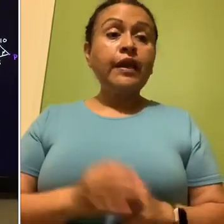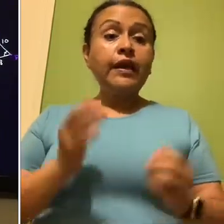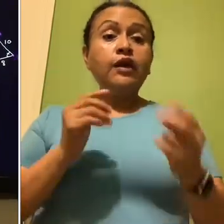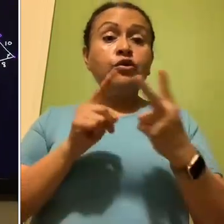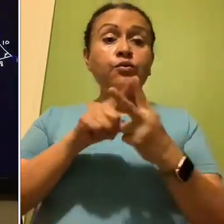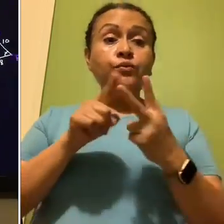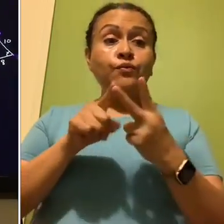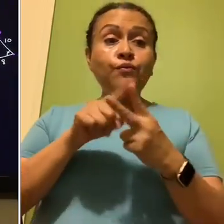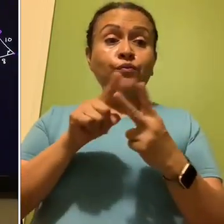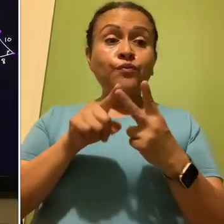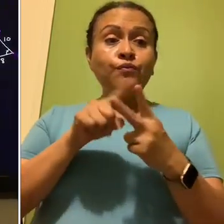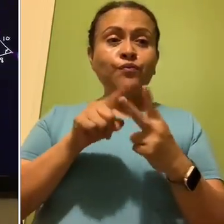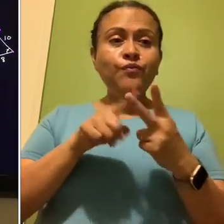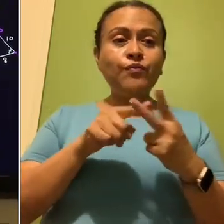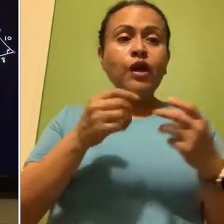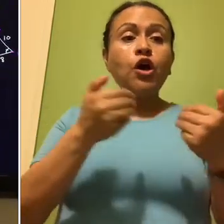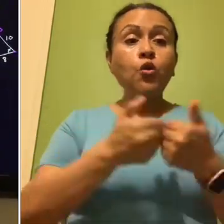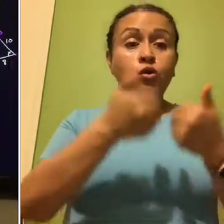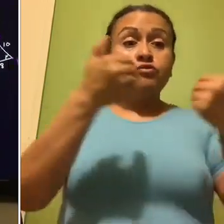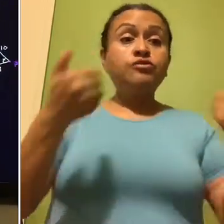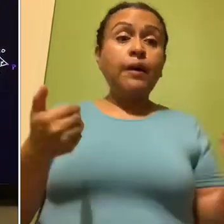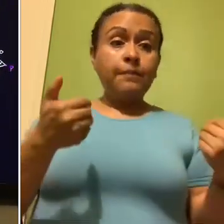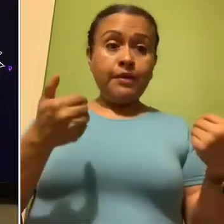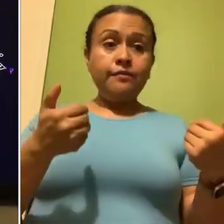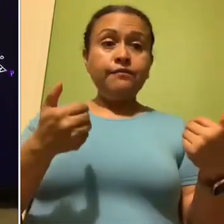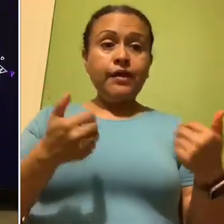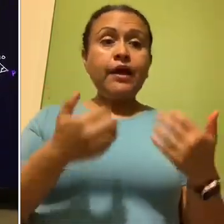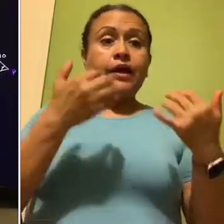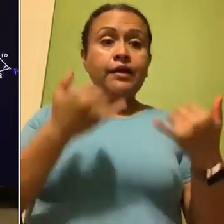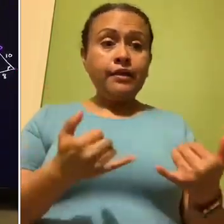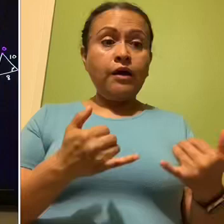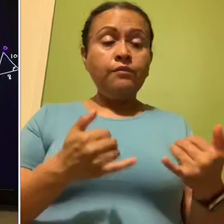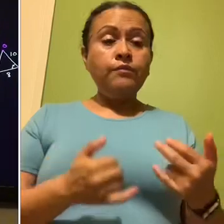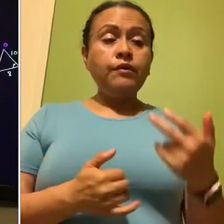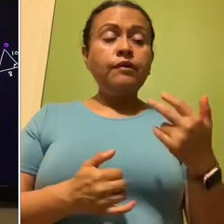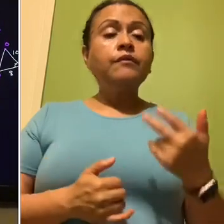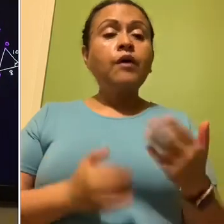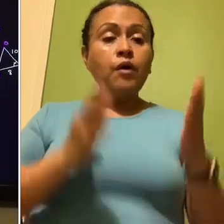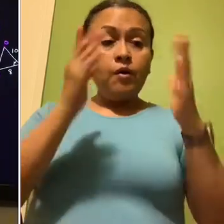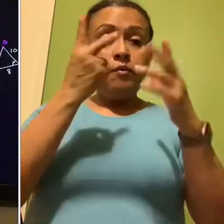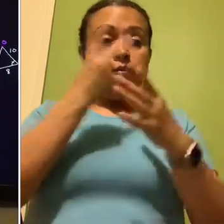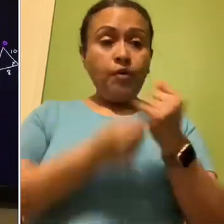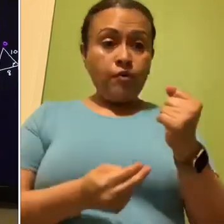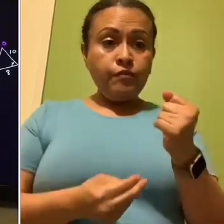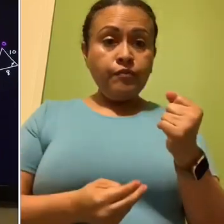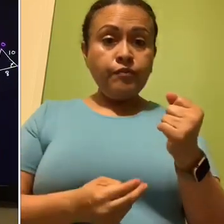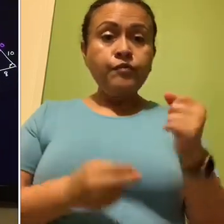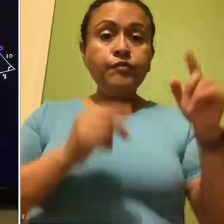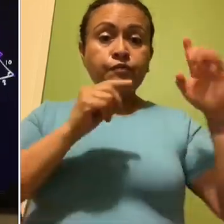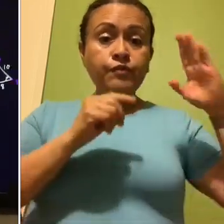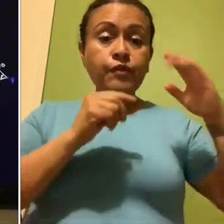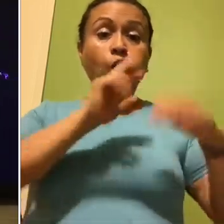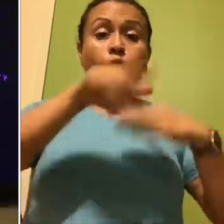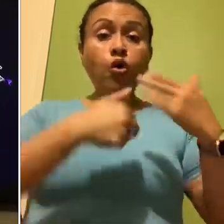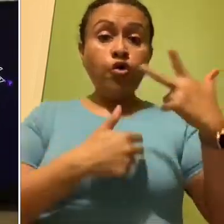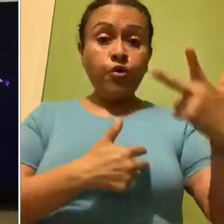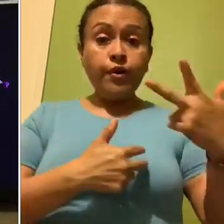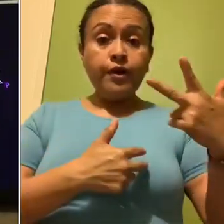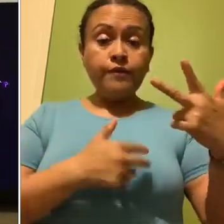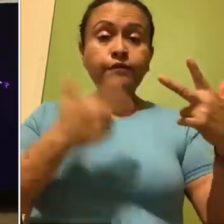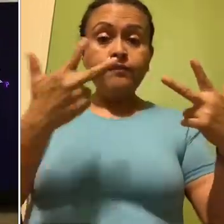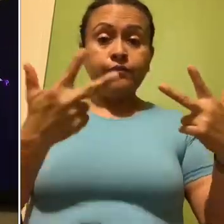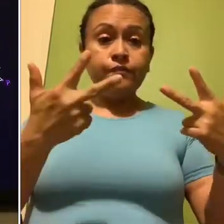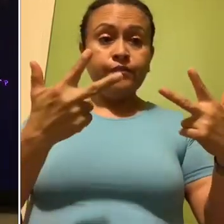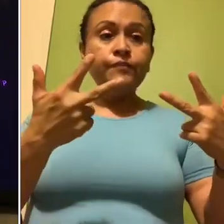out, or this pair right over here. So these are the first ones that we've actually separated out the triangles. So they've given us the three sides of both triangles. So let's just figure